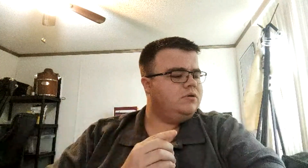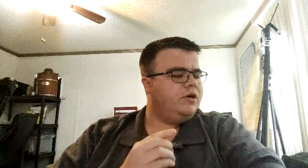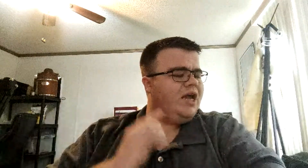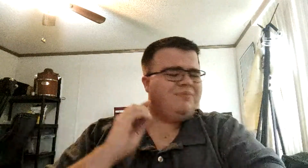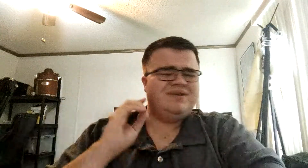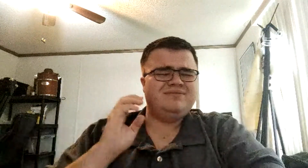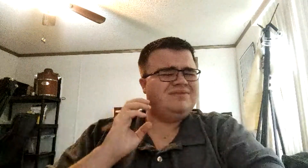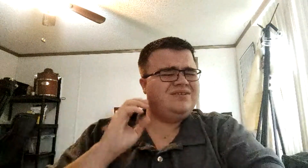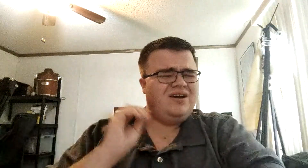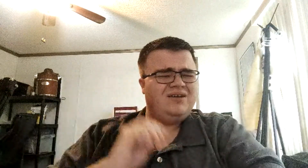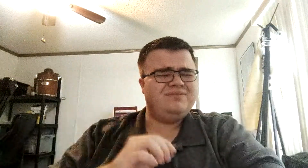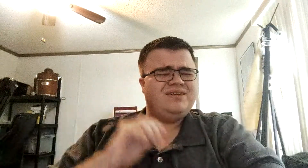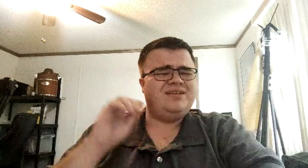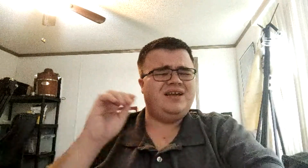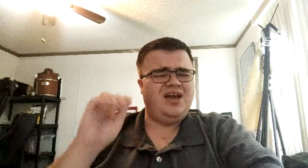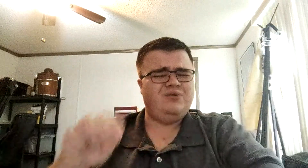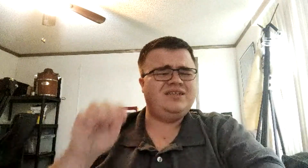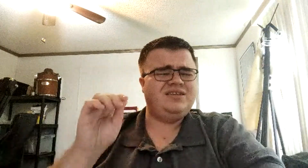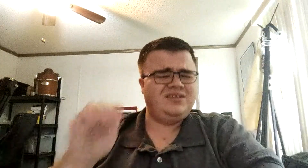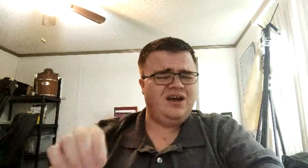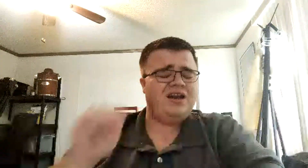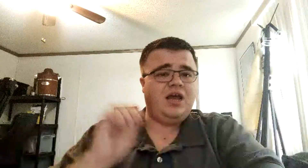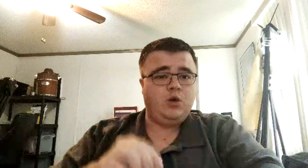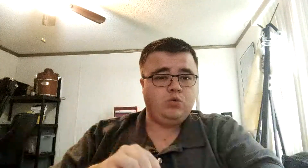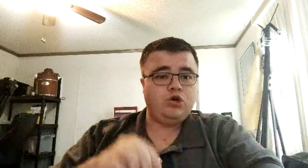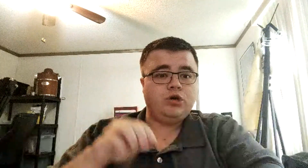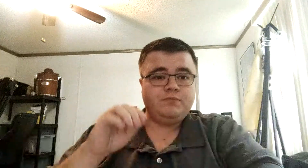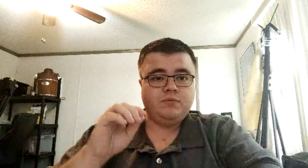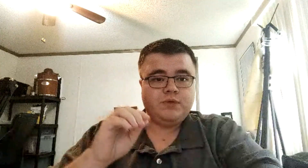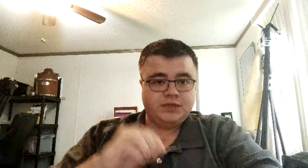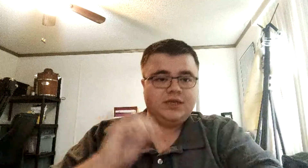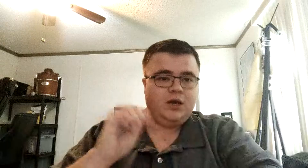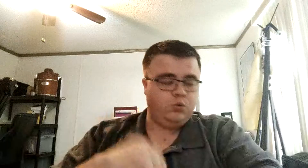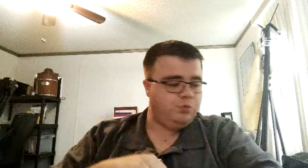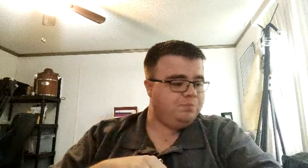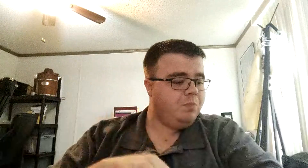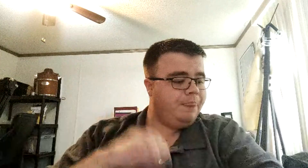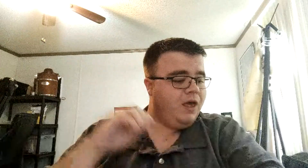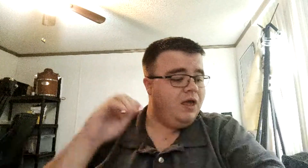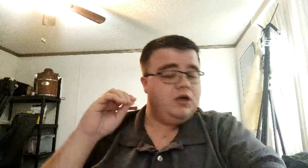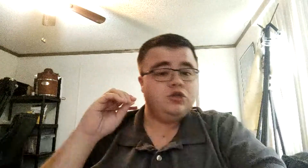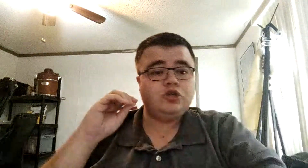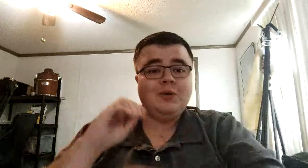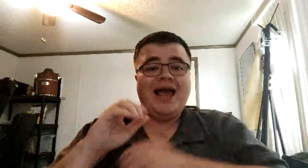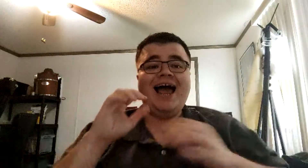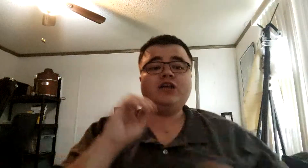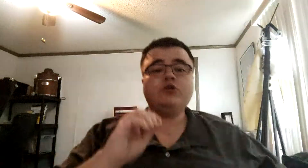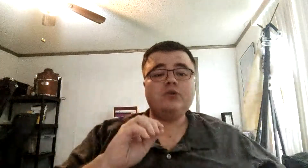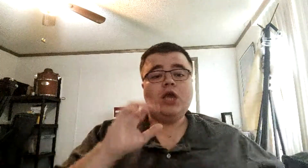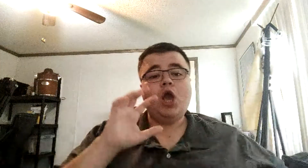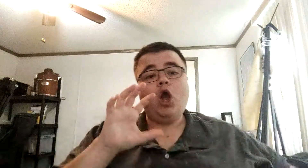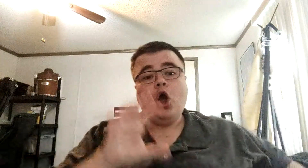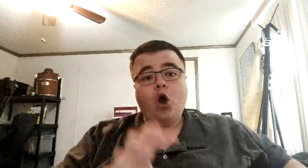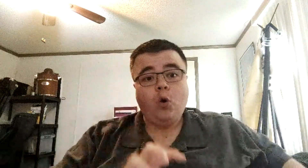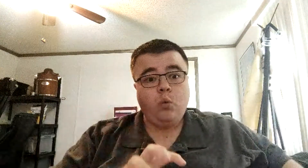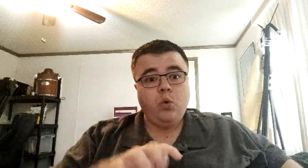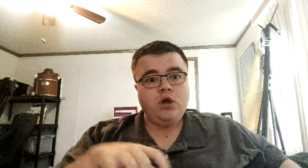So Thomas Gallaudet's son, Edward, yes, Edward, to actually go